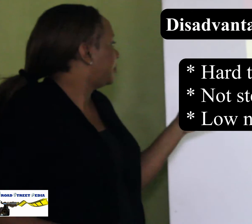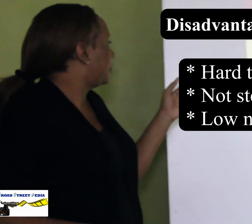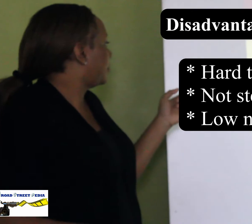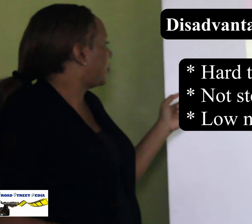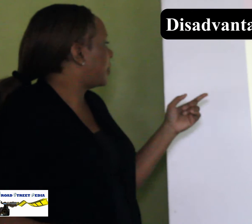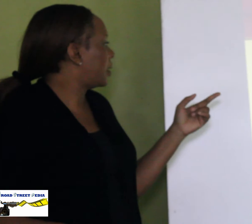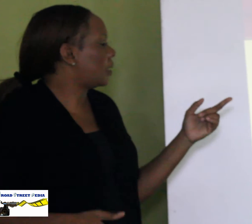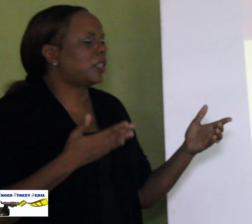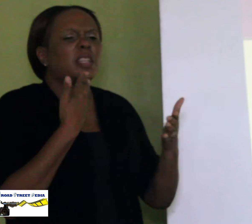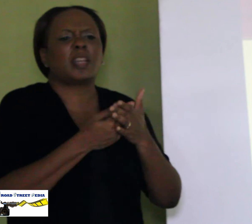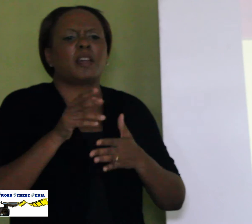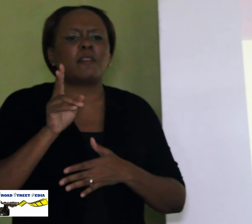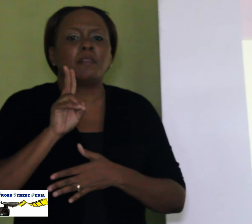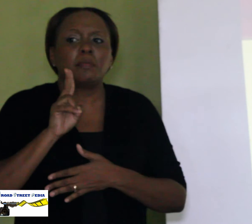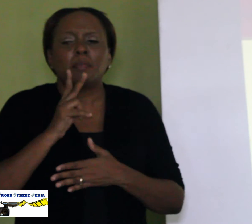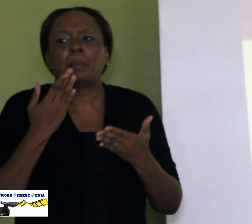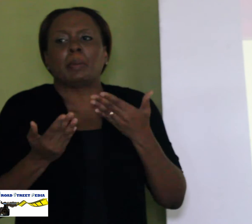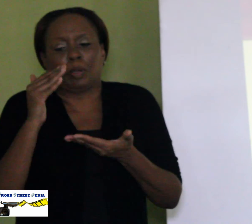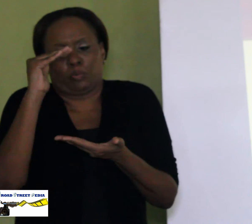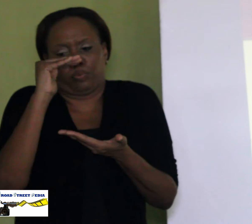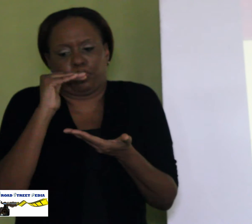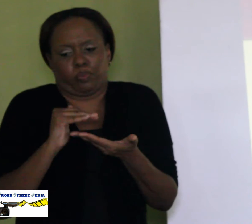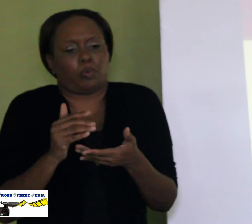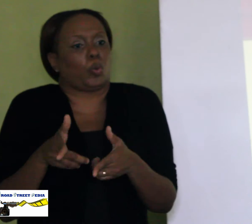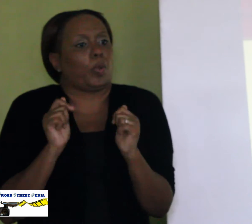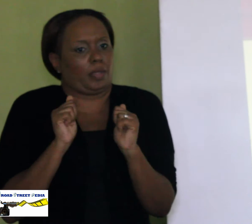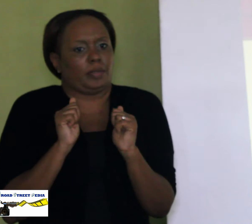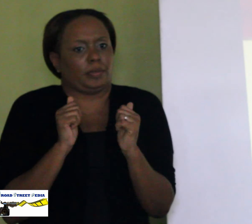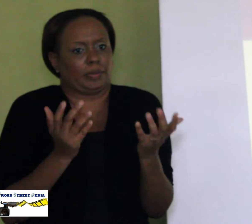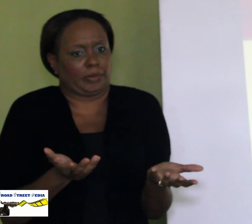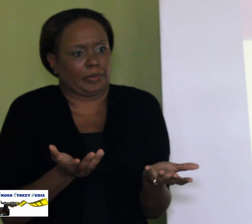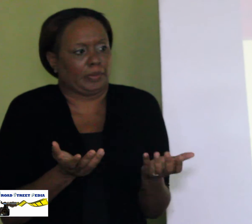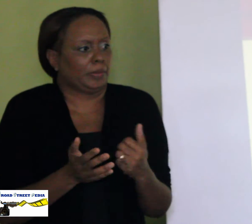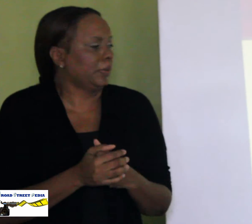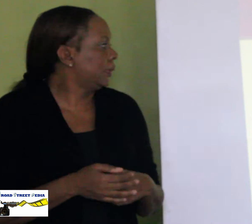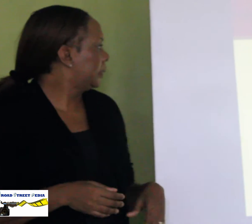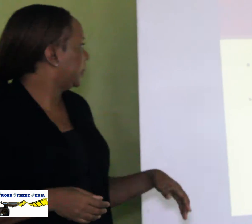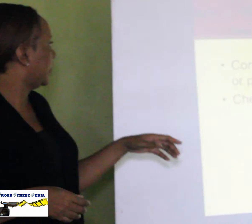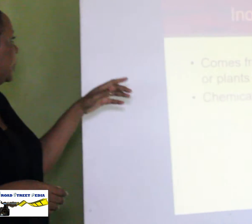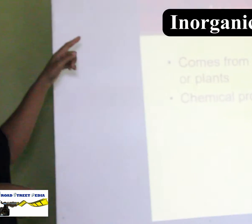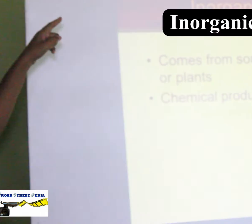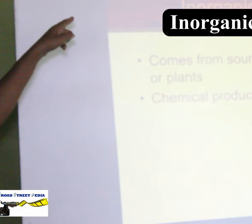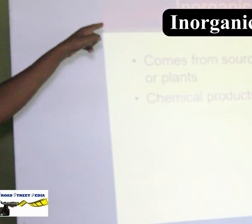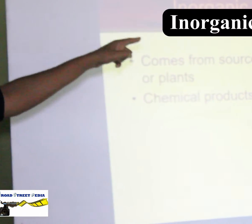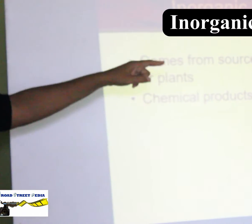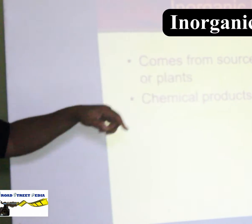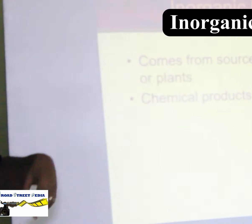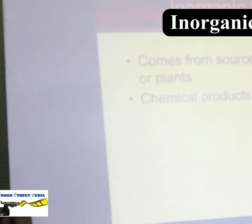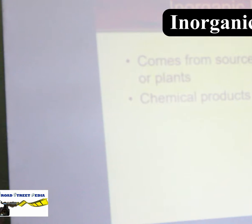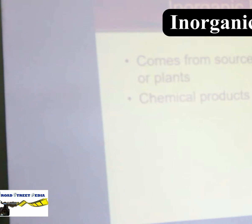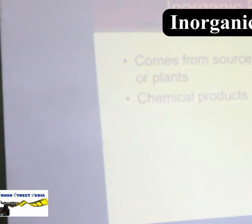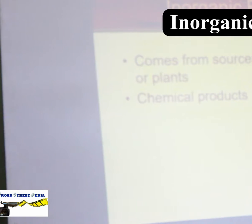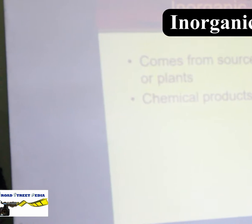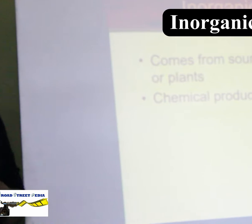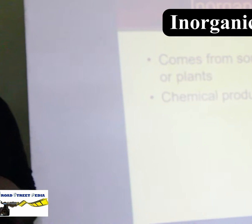quickly. Low in nutritional value. The inorganic, which are the ones that are